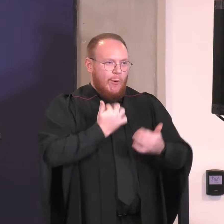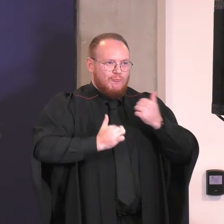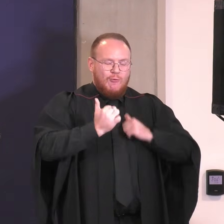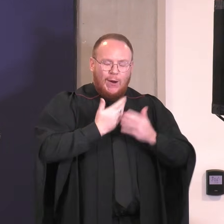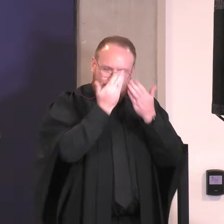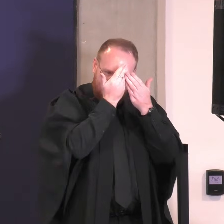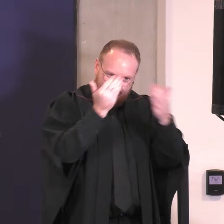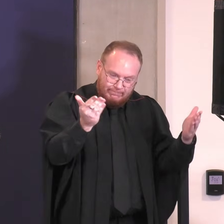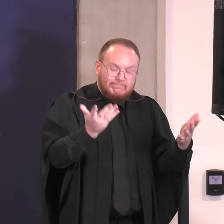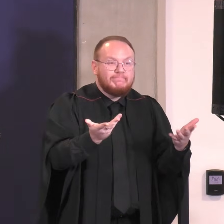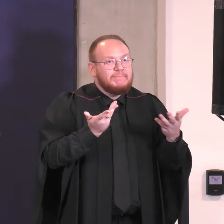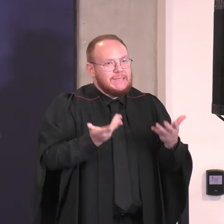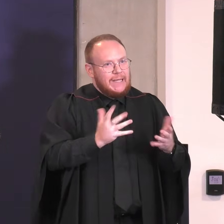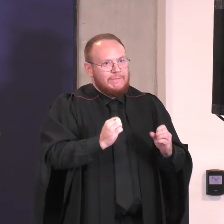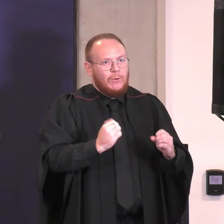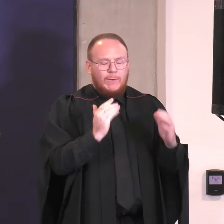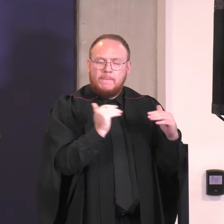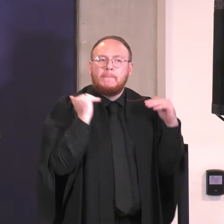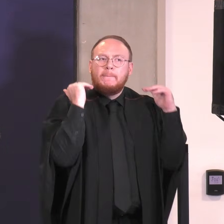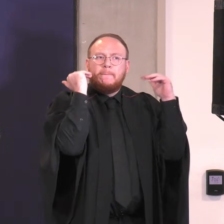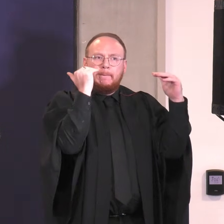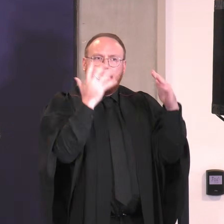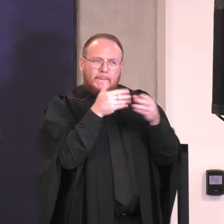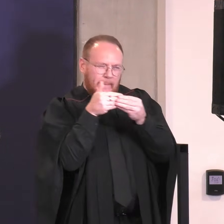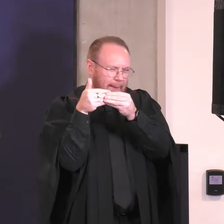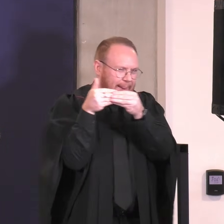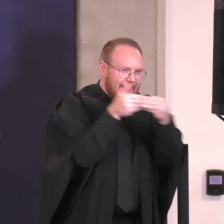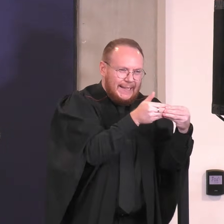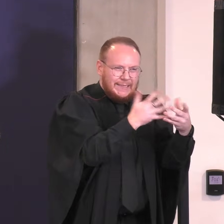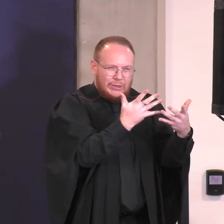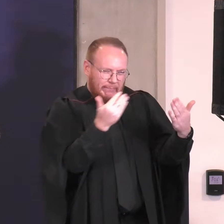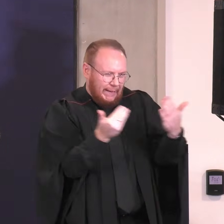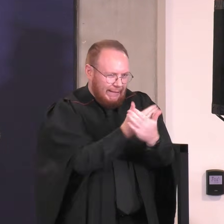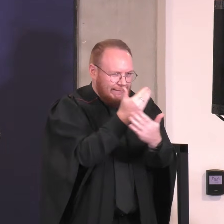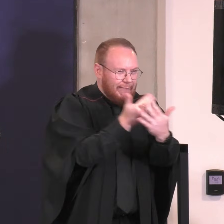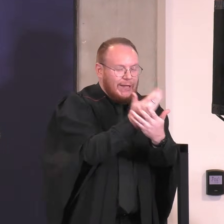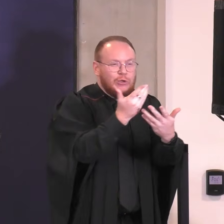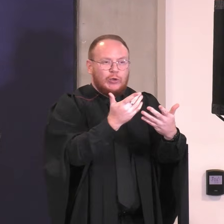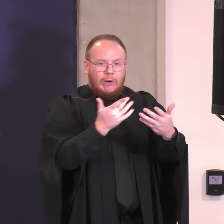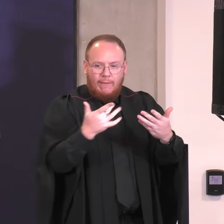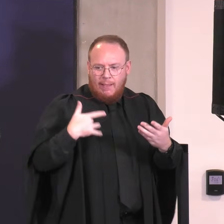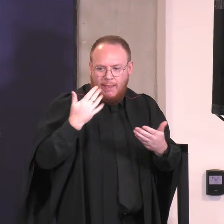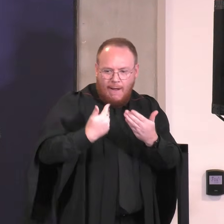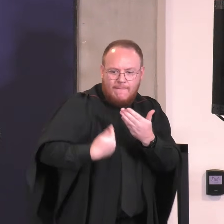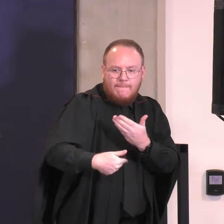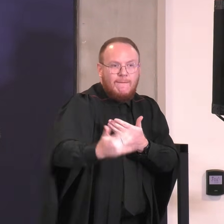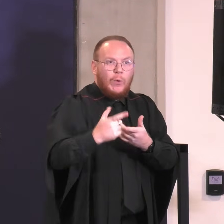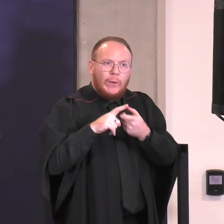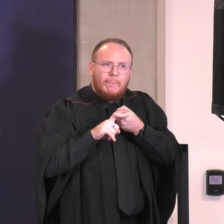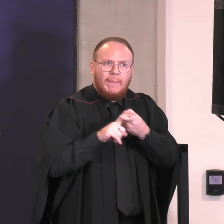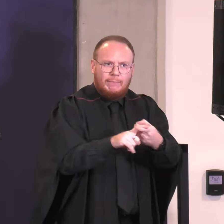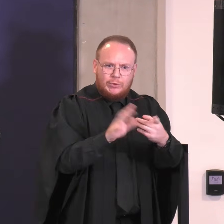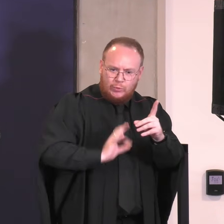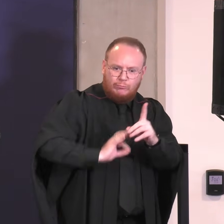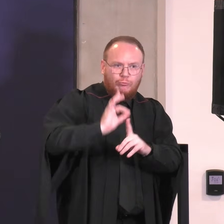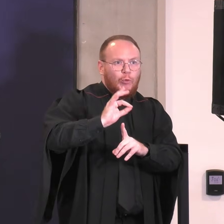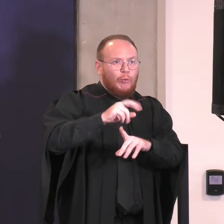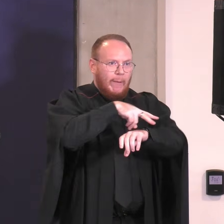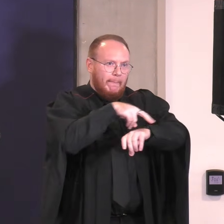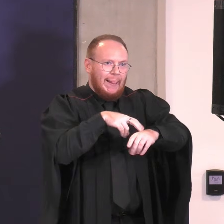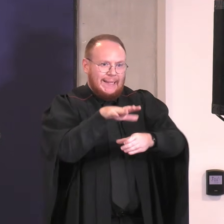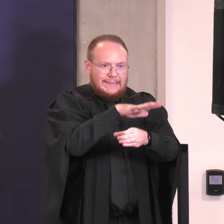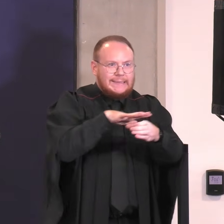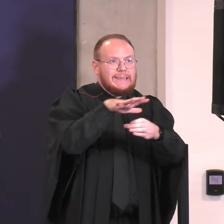for your exceptional distinction and leadership, innovation and, indeed, lifelong commitment to improving our policing,